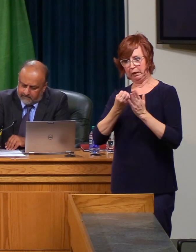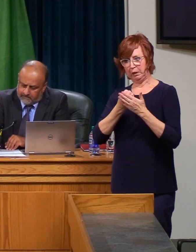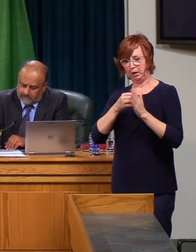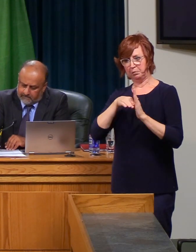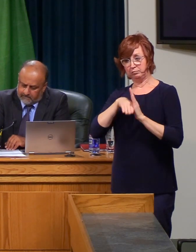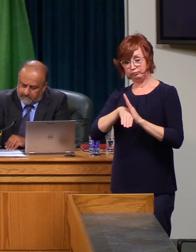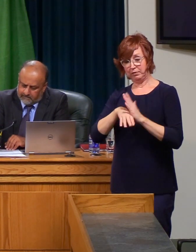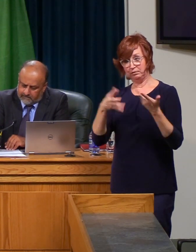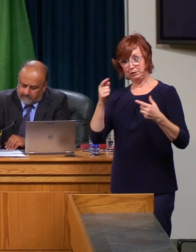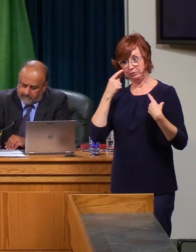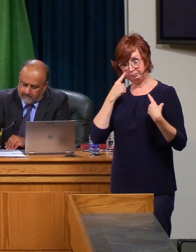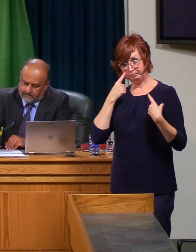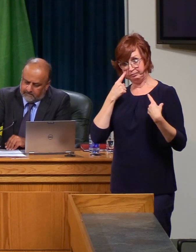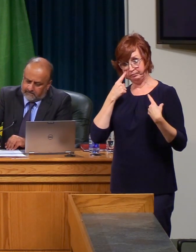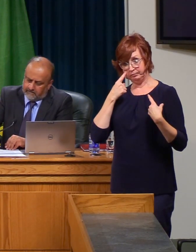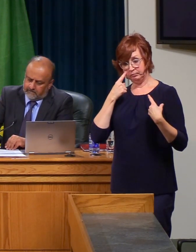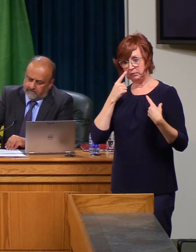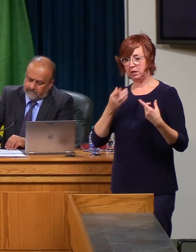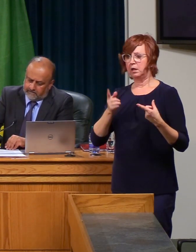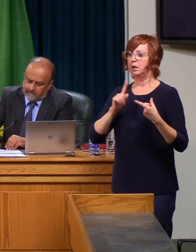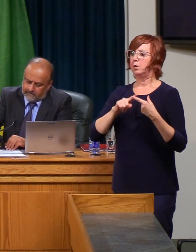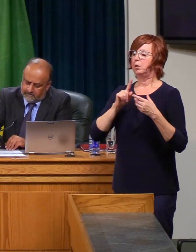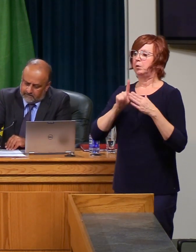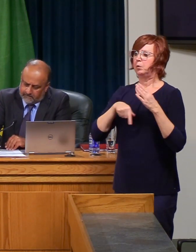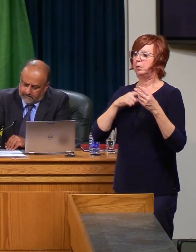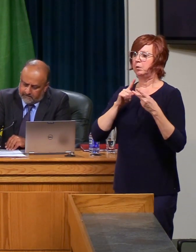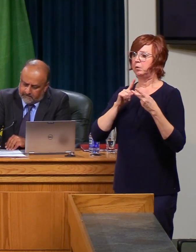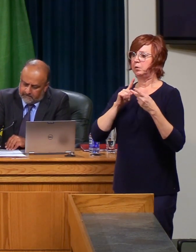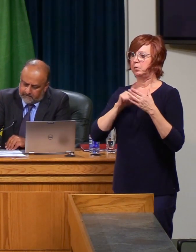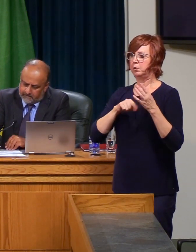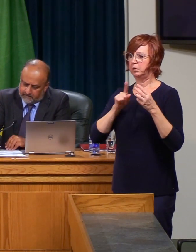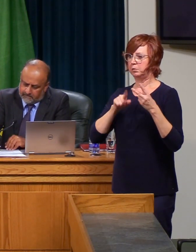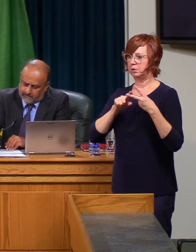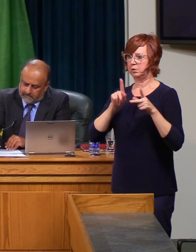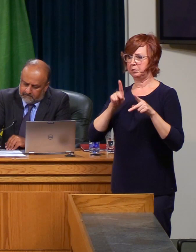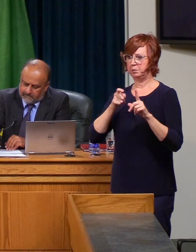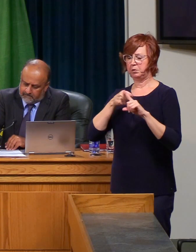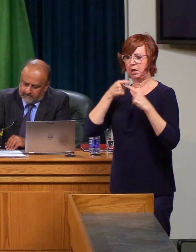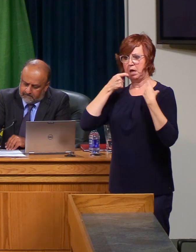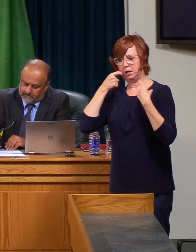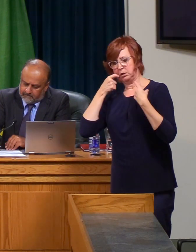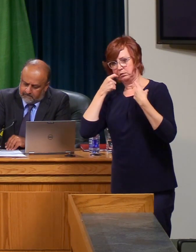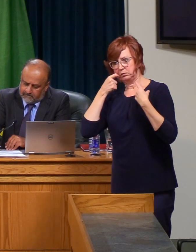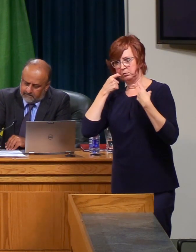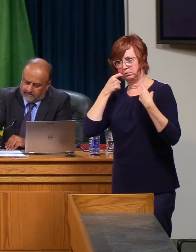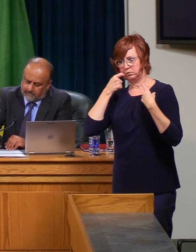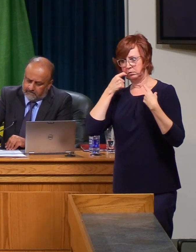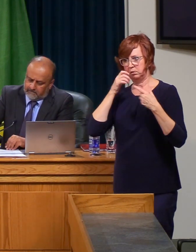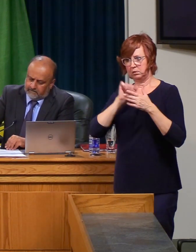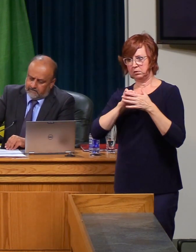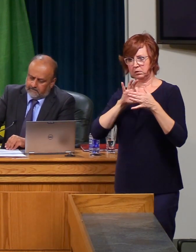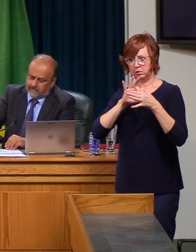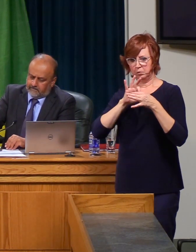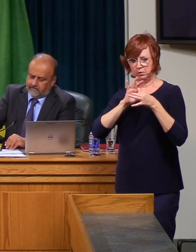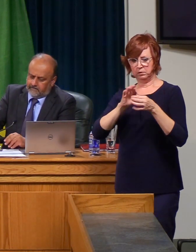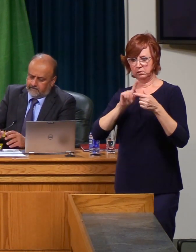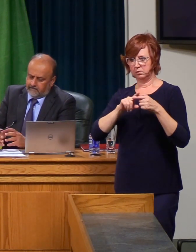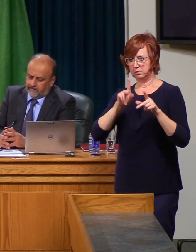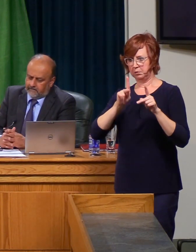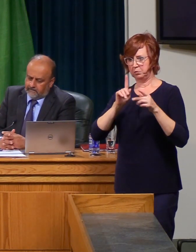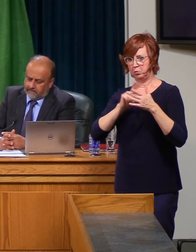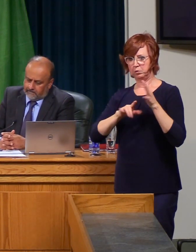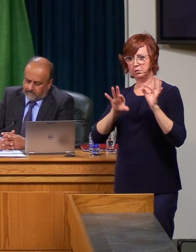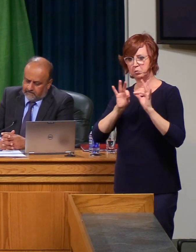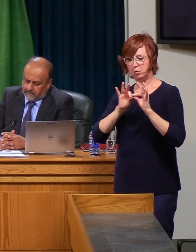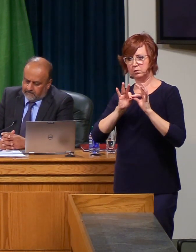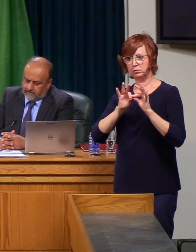respect to protecting those with addictions, that may still be part of the conversation with respect to, and speaks to the importance